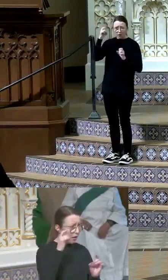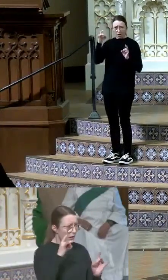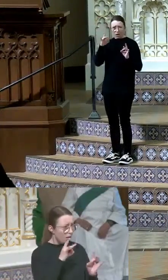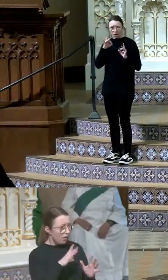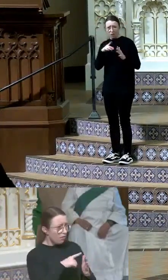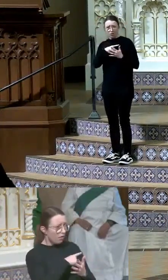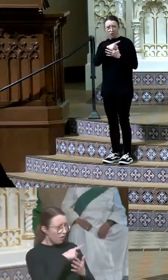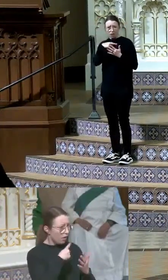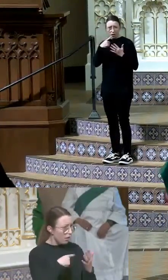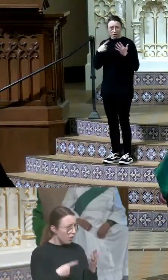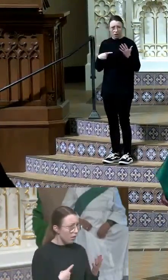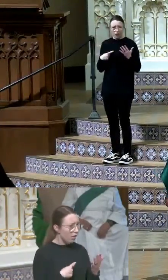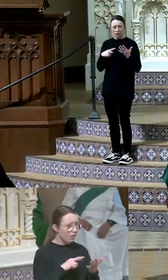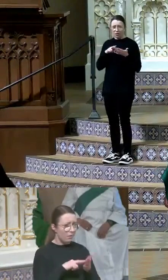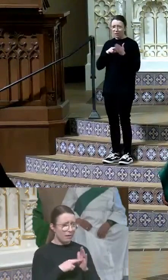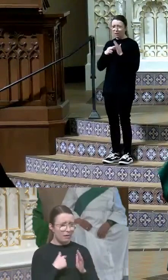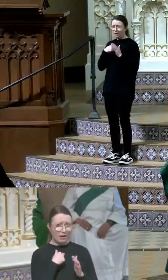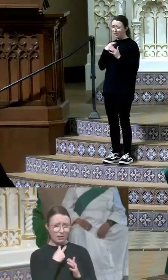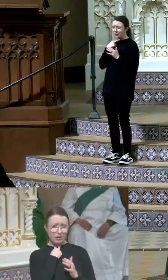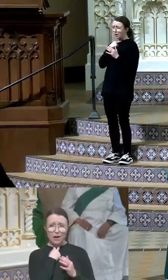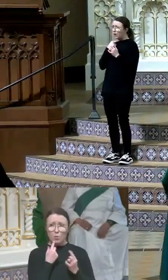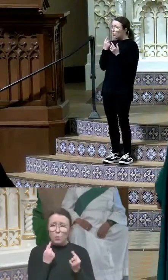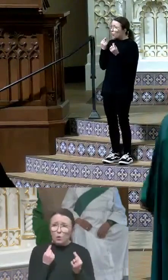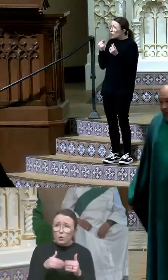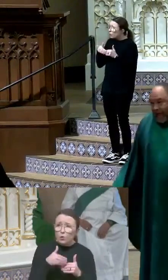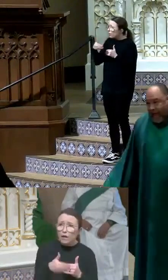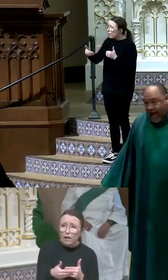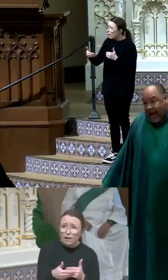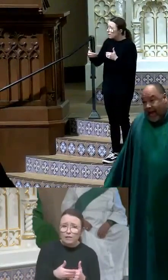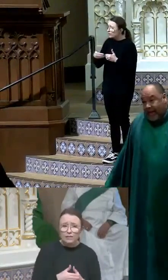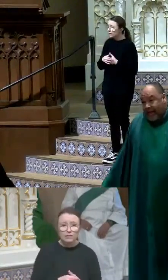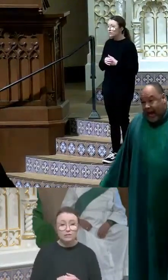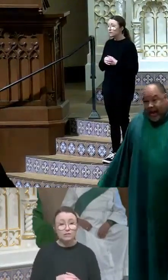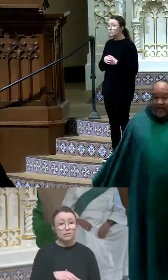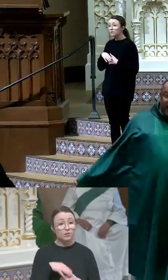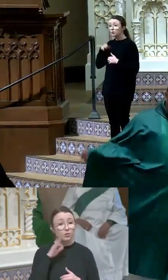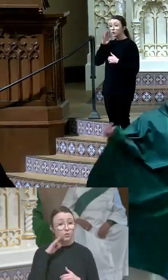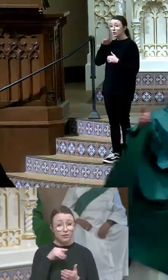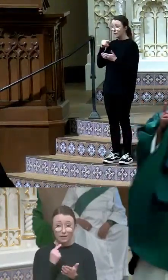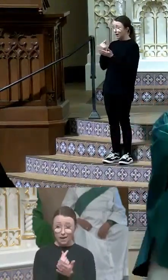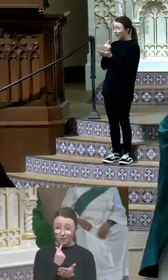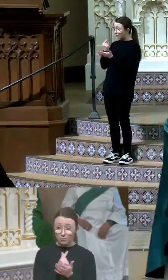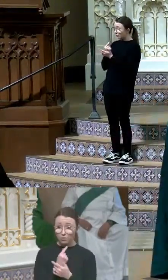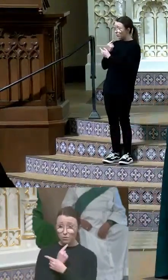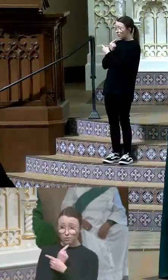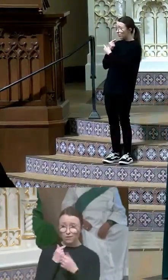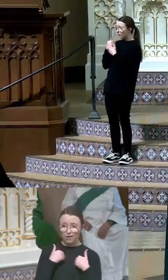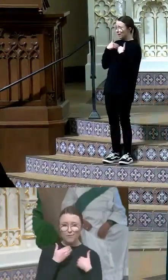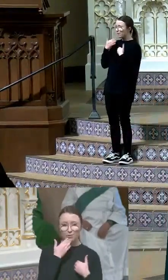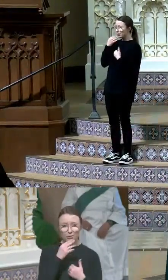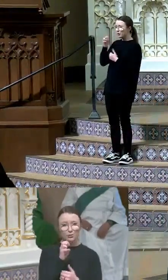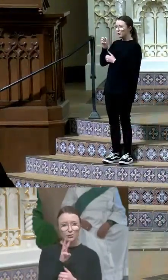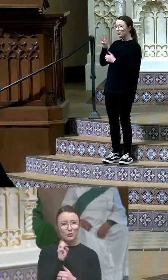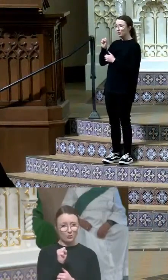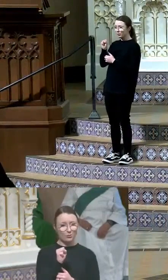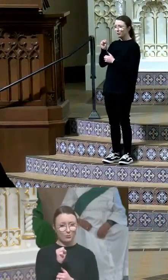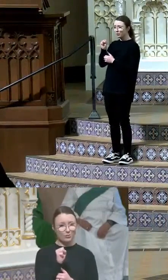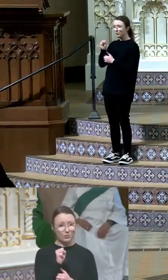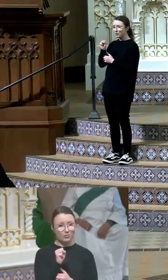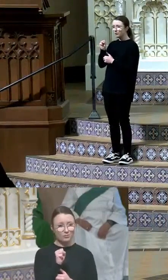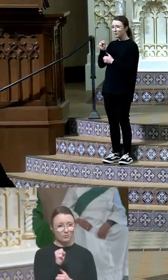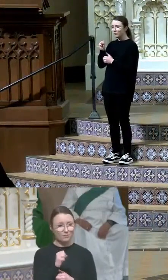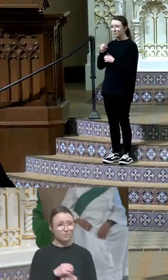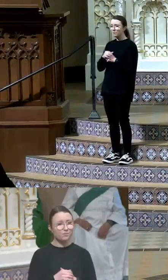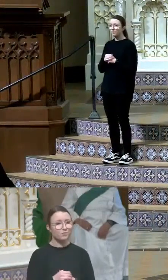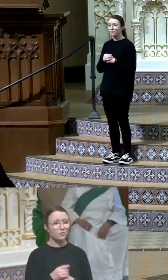the good thing is that the gospel has news for us, good news. And I think we might do well to take a page out of